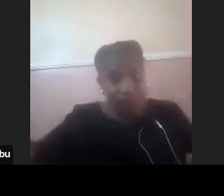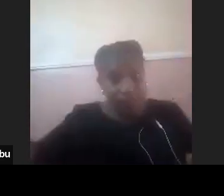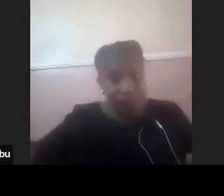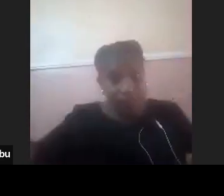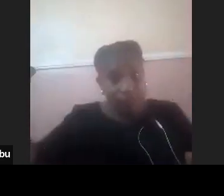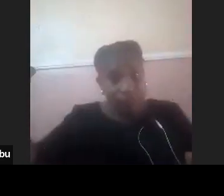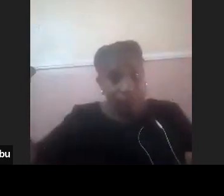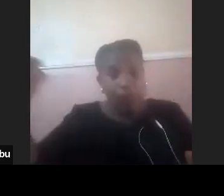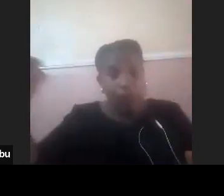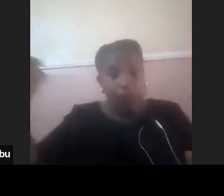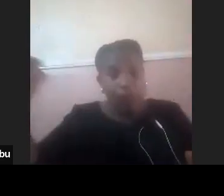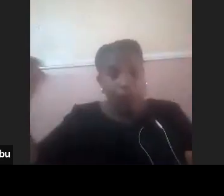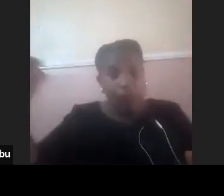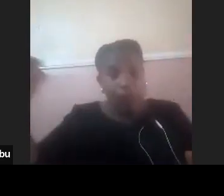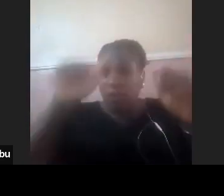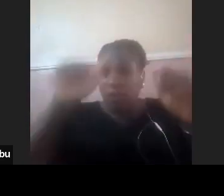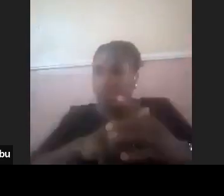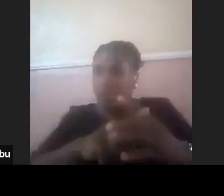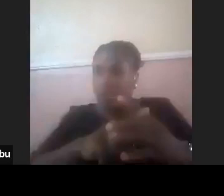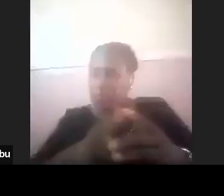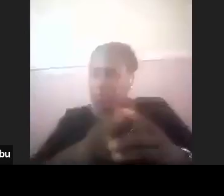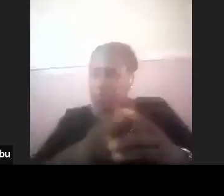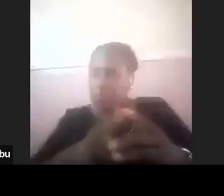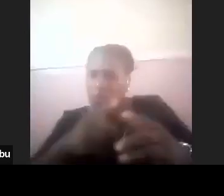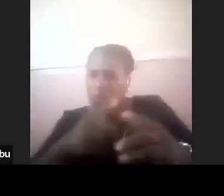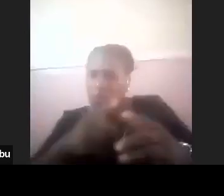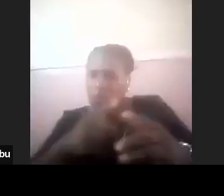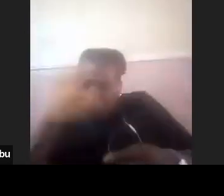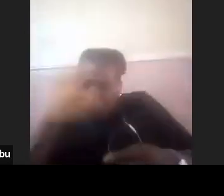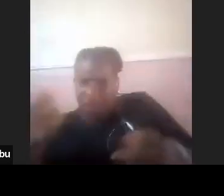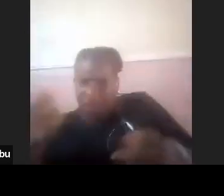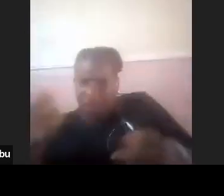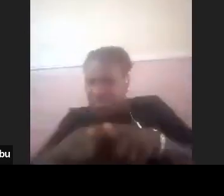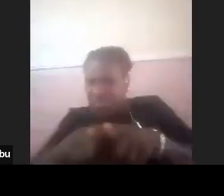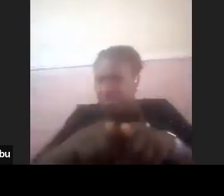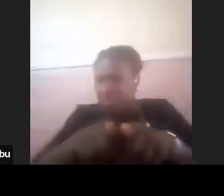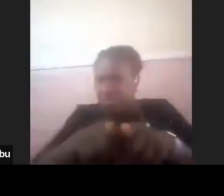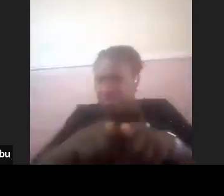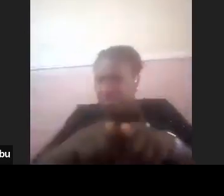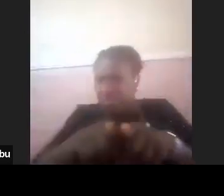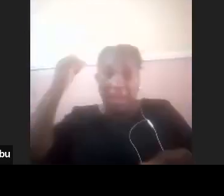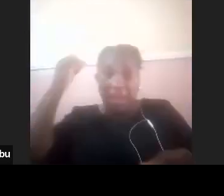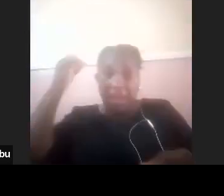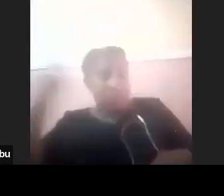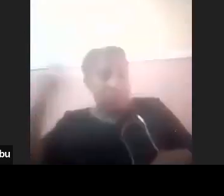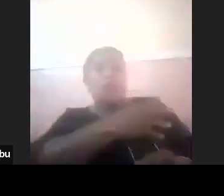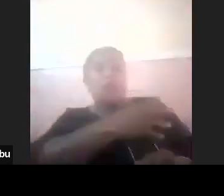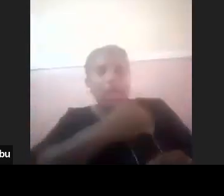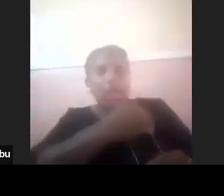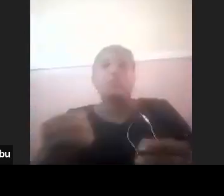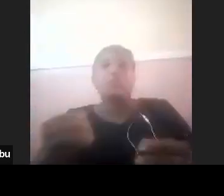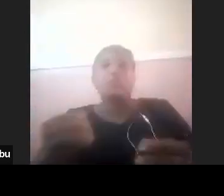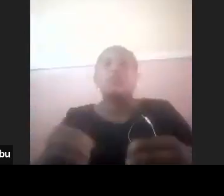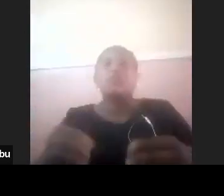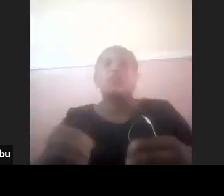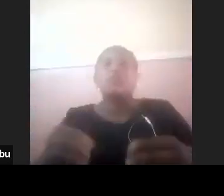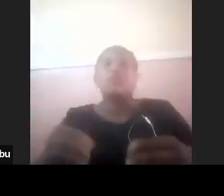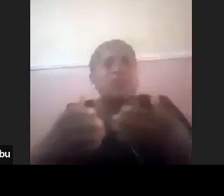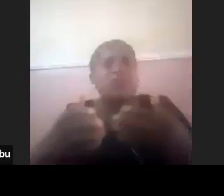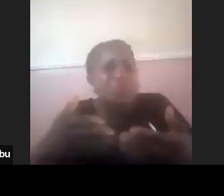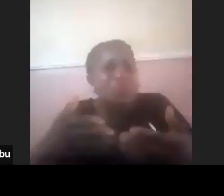combining similar ideas, summarizing them, using words that can